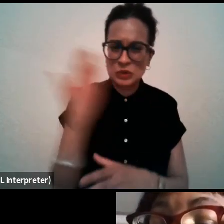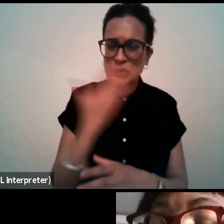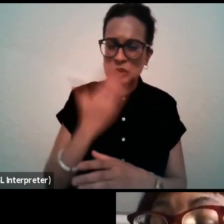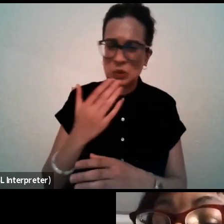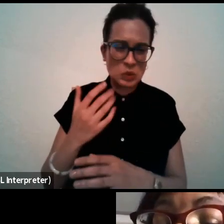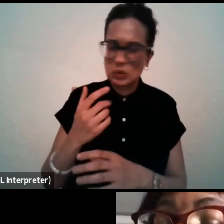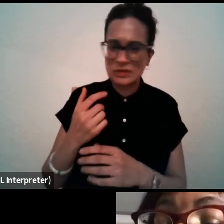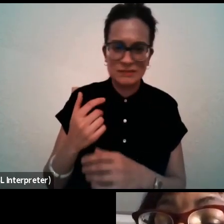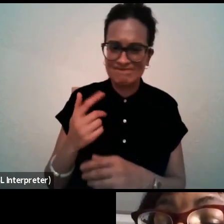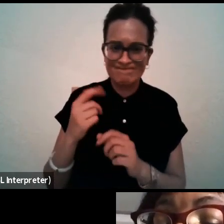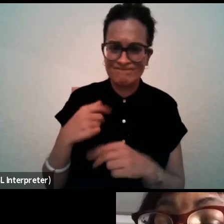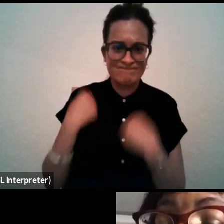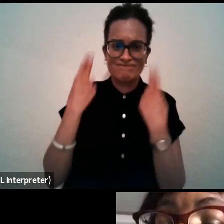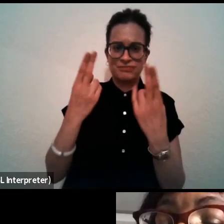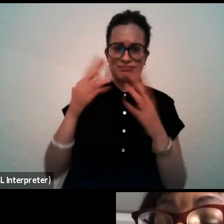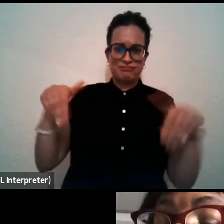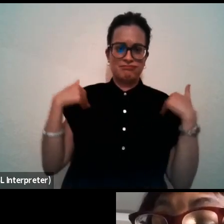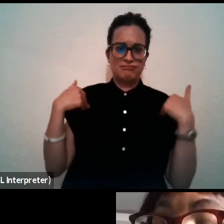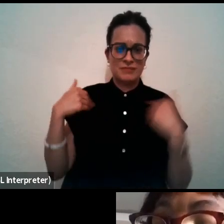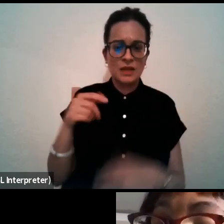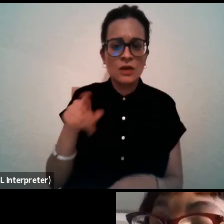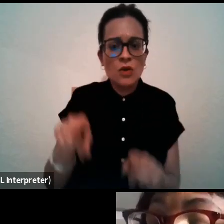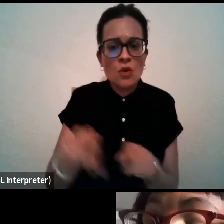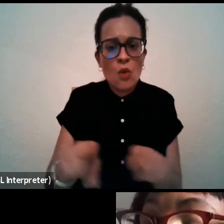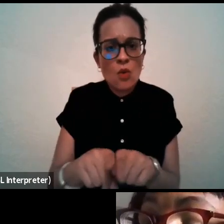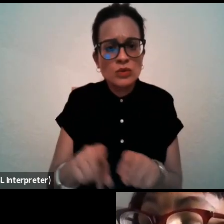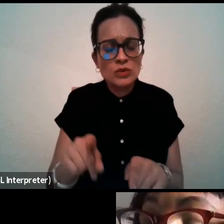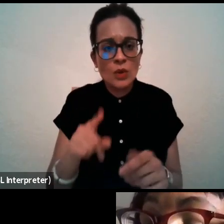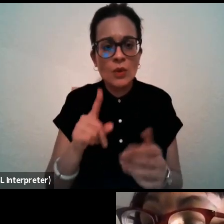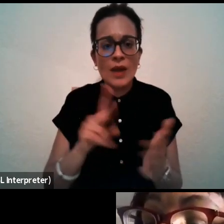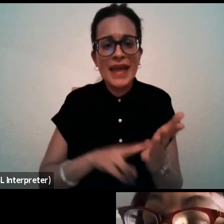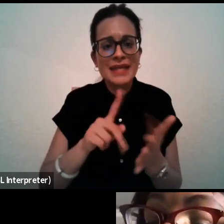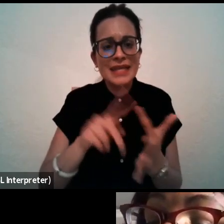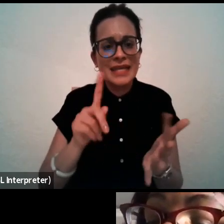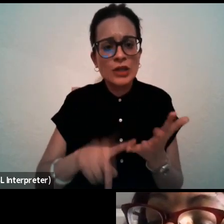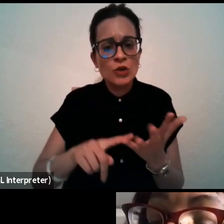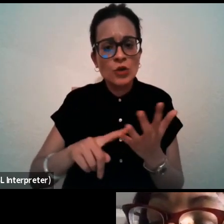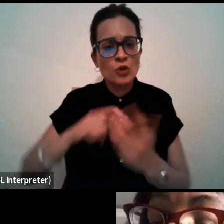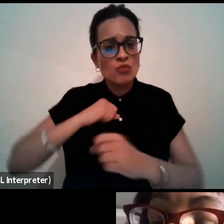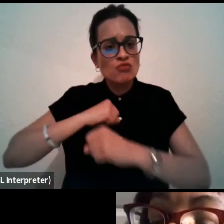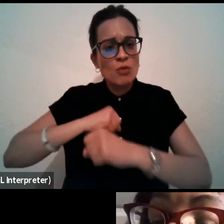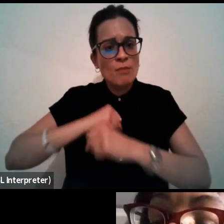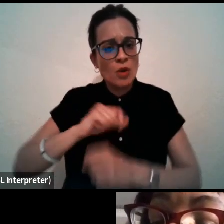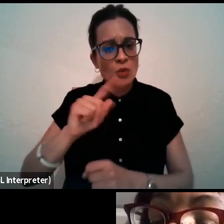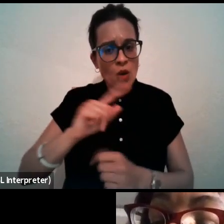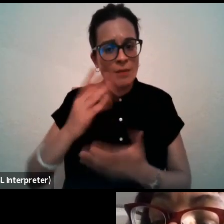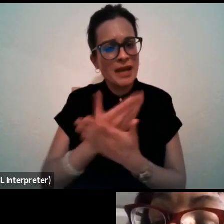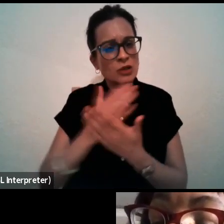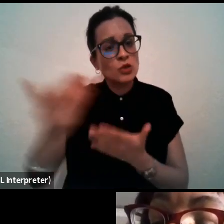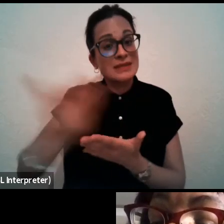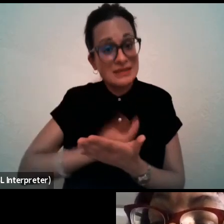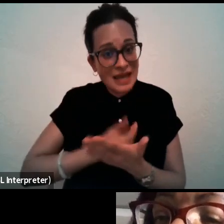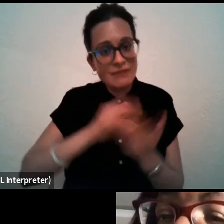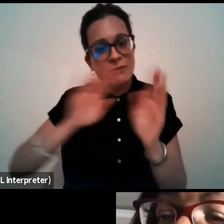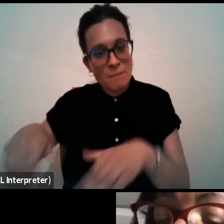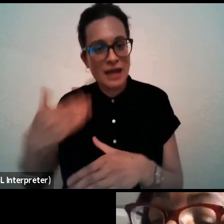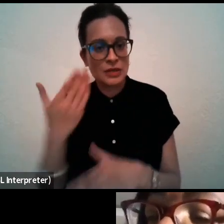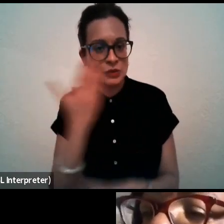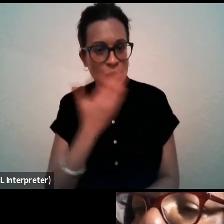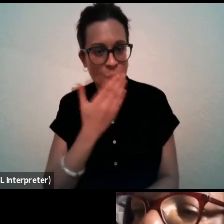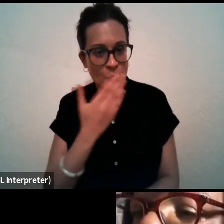got Becky saying thank you to the NEU for promoting a safe return to school. And Jan says that